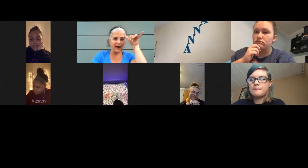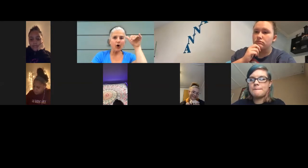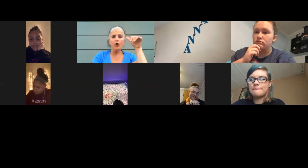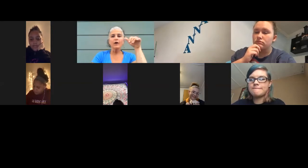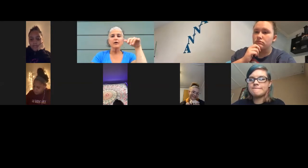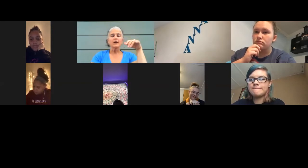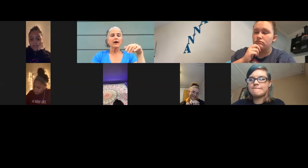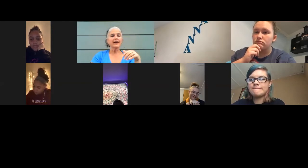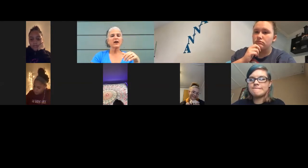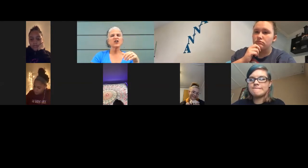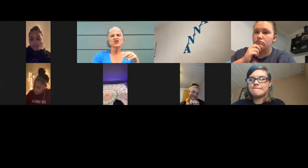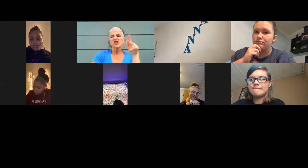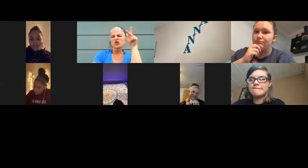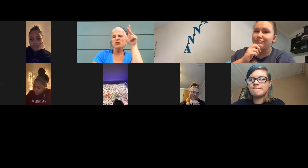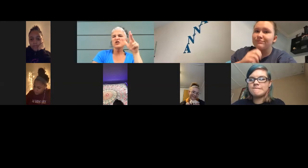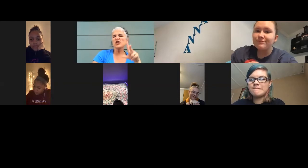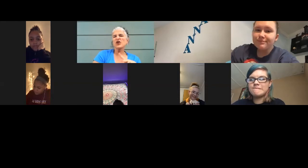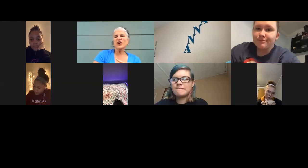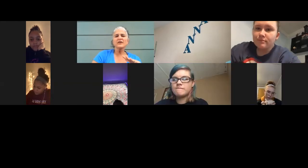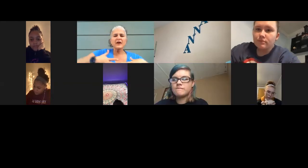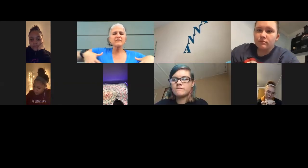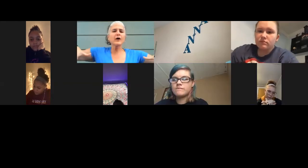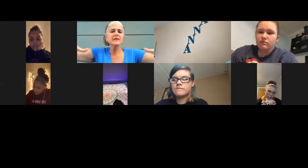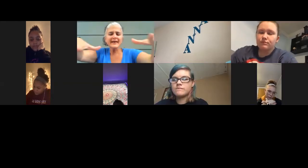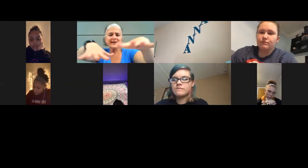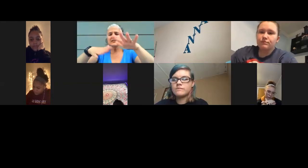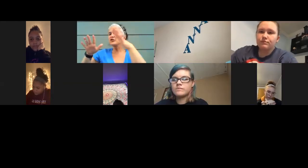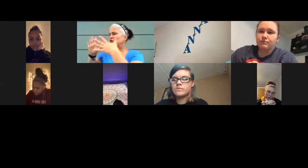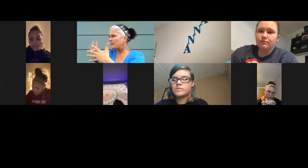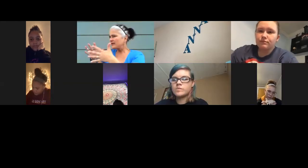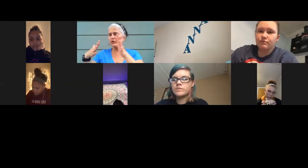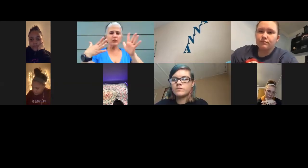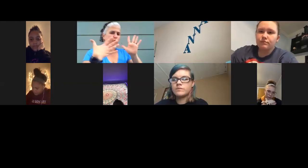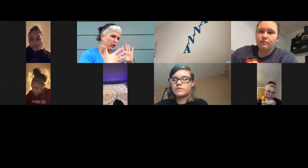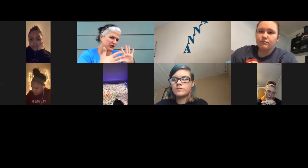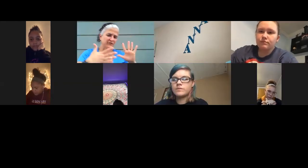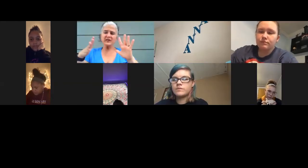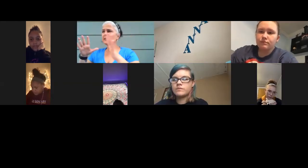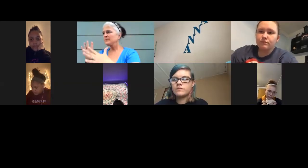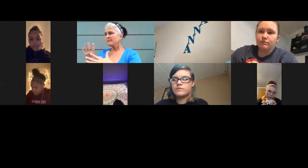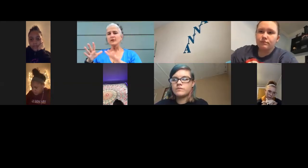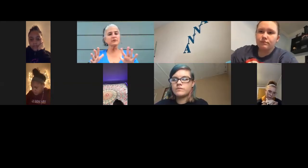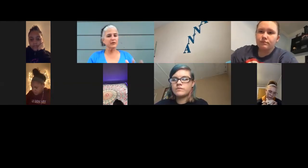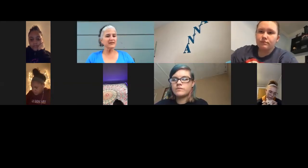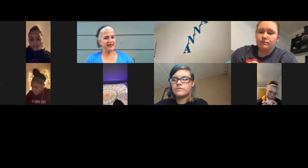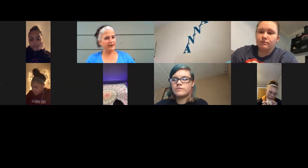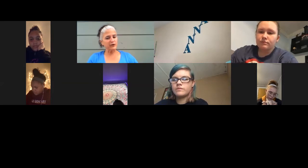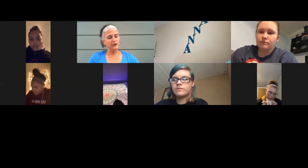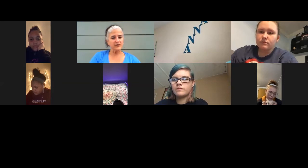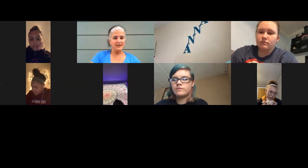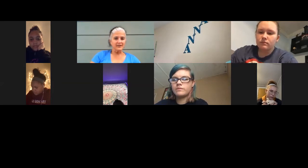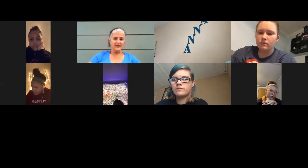show me cow and rooster, and then you got farmland, and you just show me the role shifting between